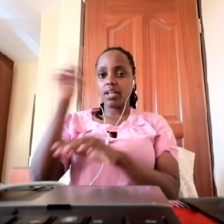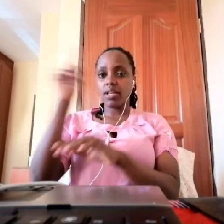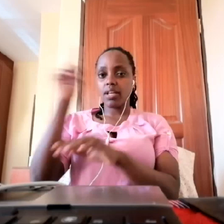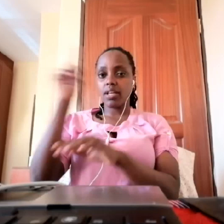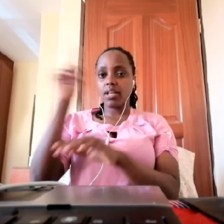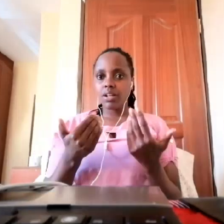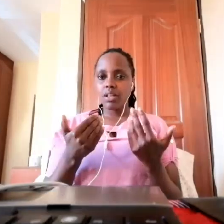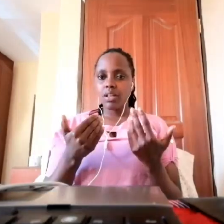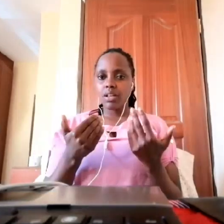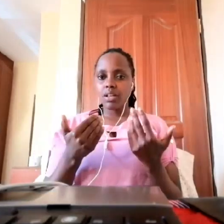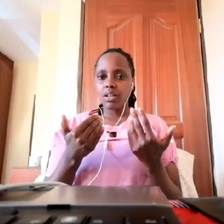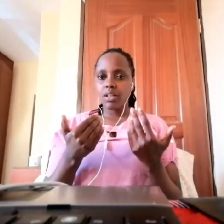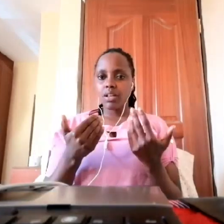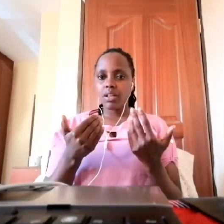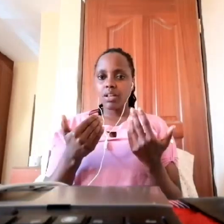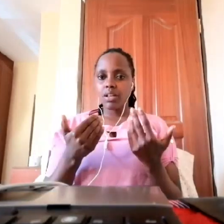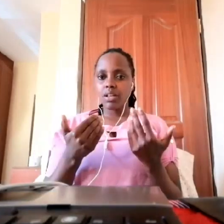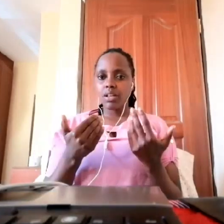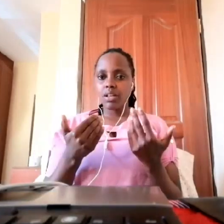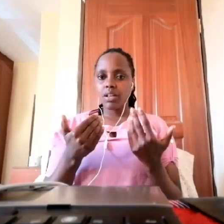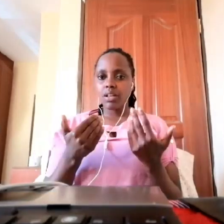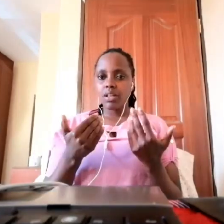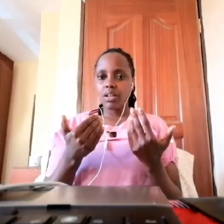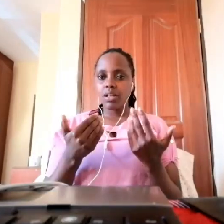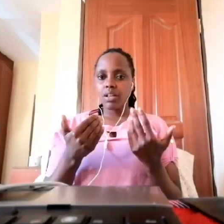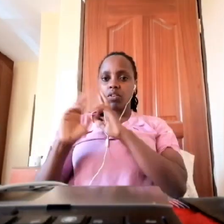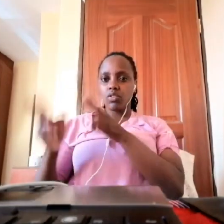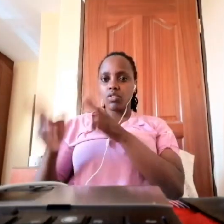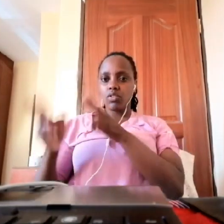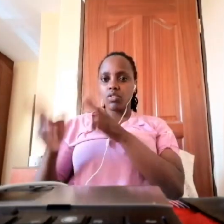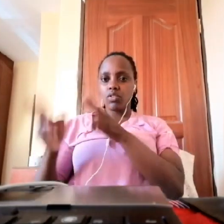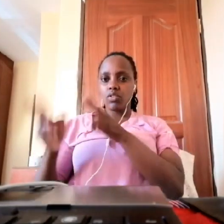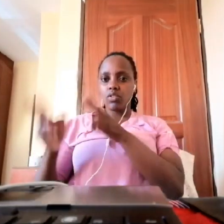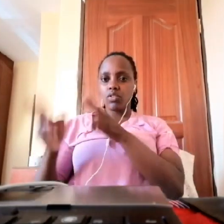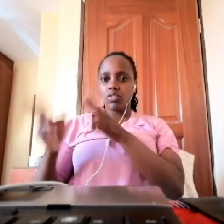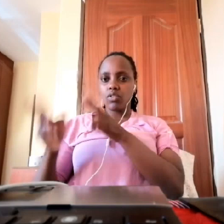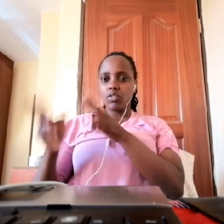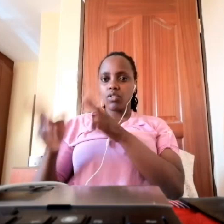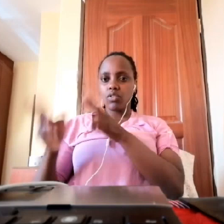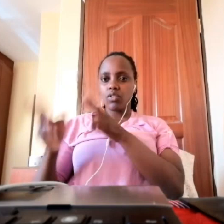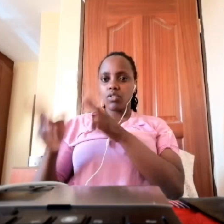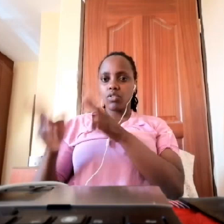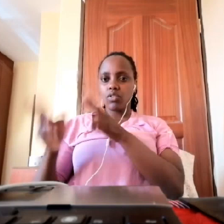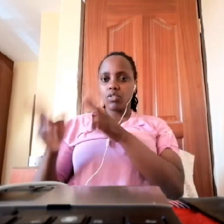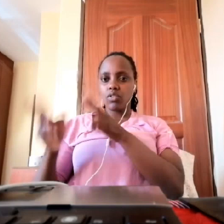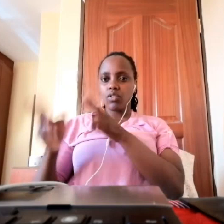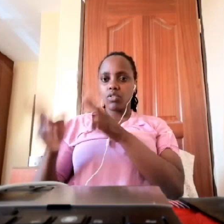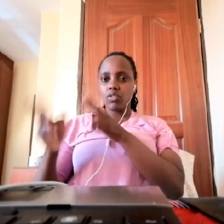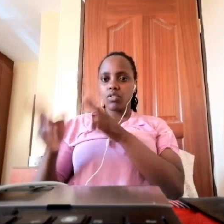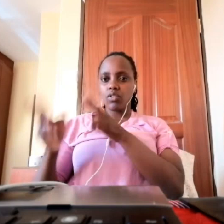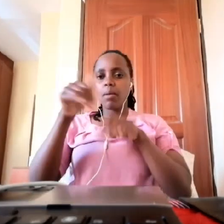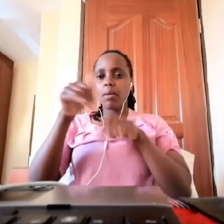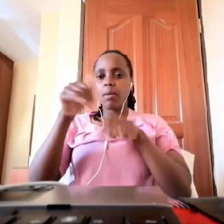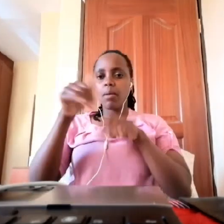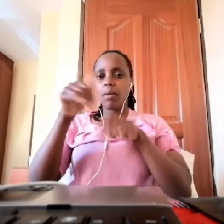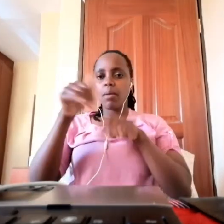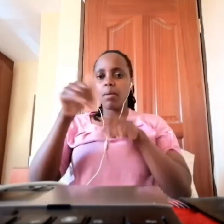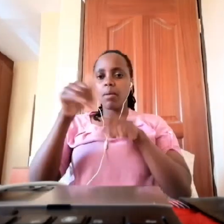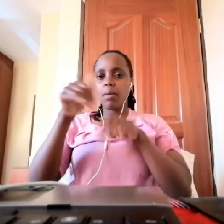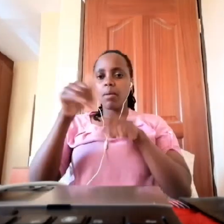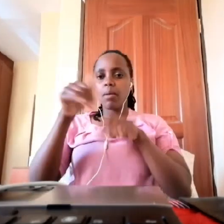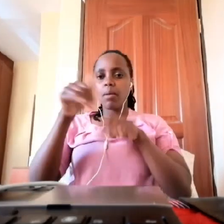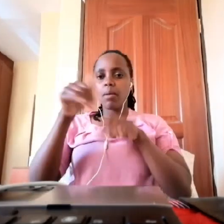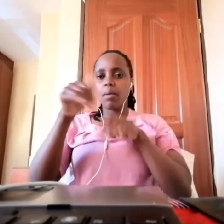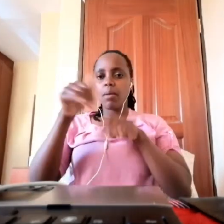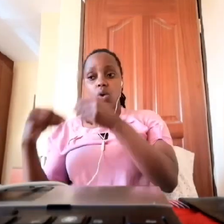for the compilation and finalization of the report. Each subcommittee presented its draft on the clusters